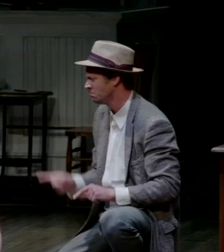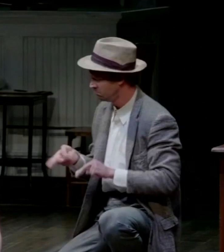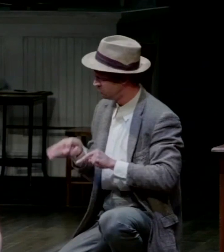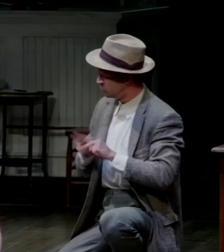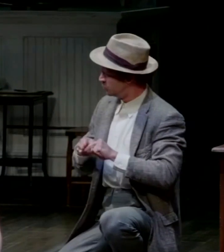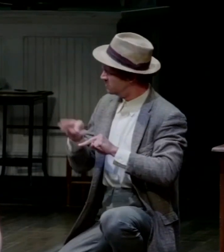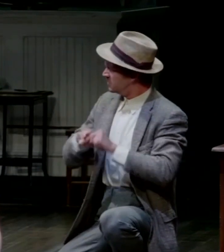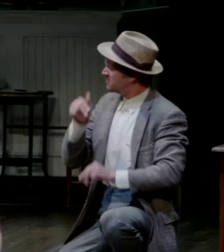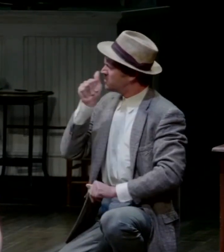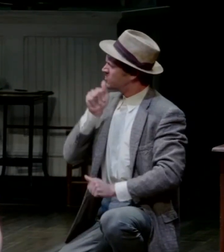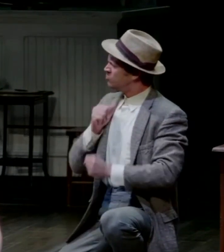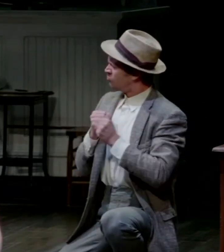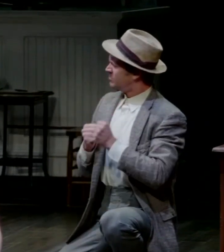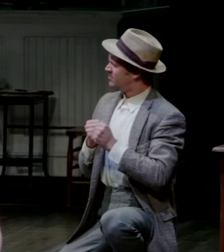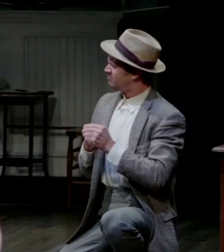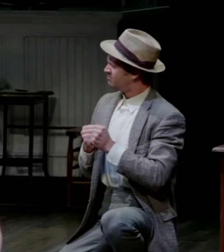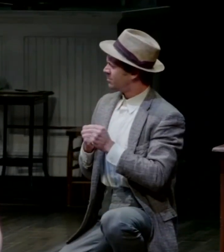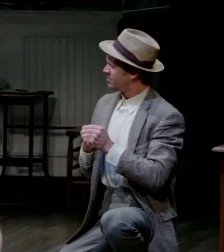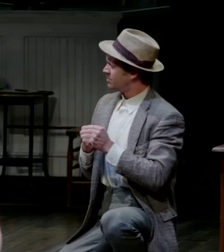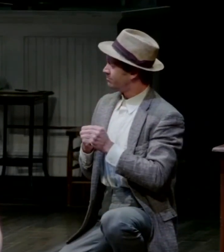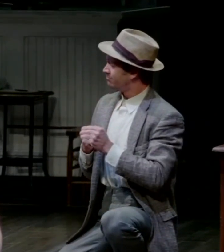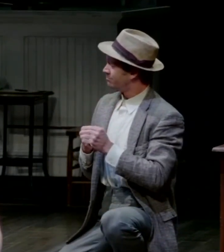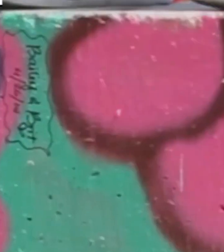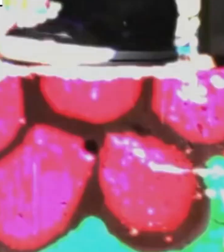and active part of the deaf community.